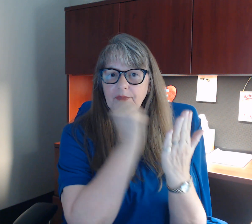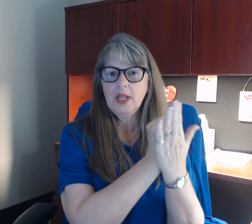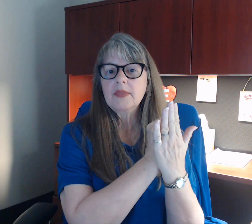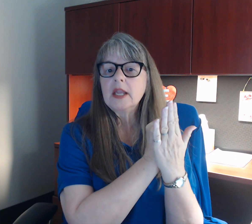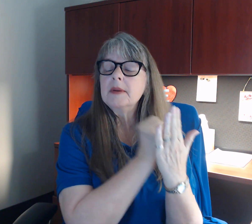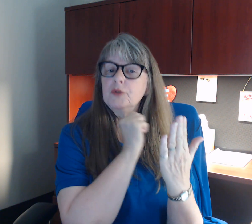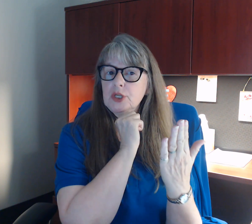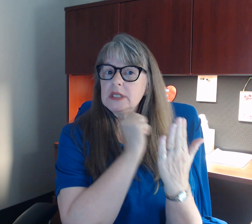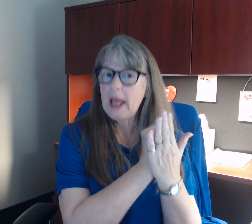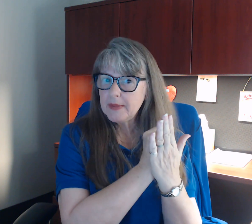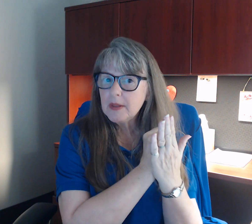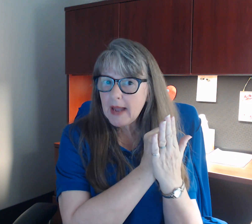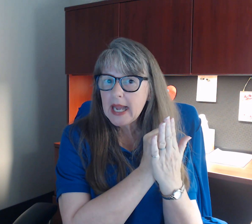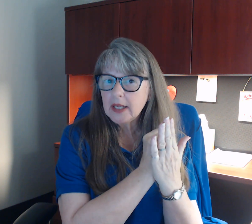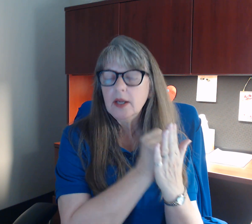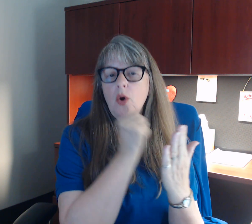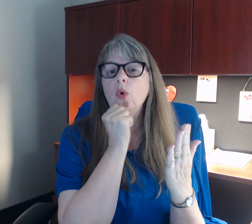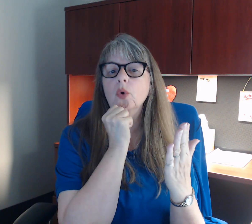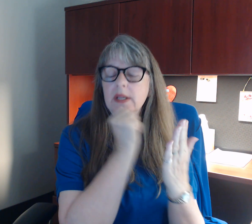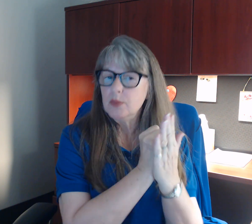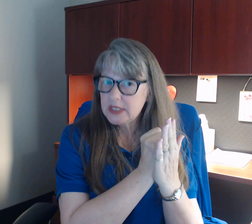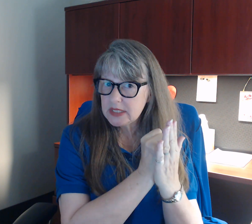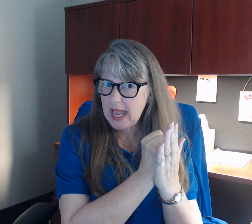That could be for stab in the back, or he was stabbed.